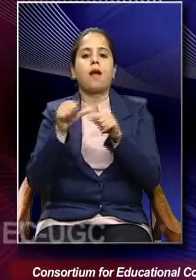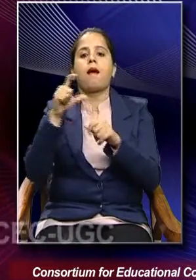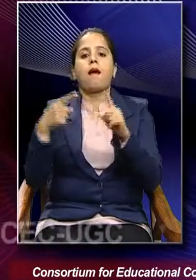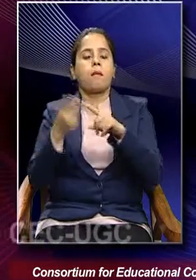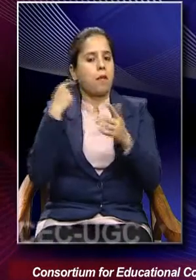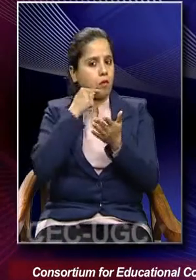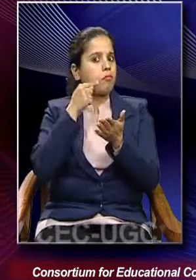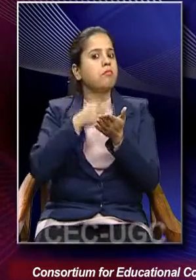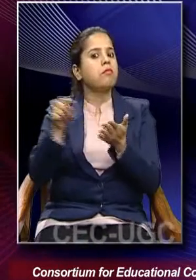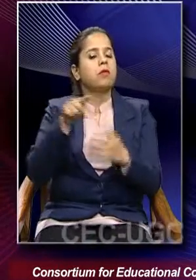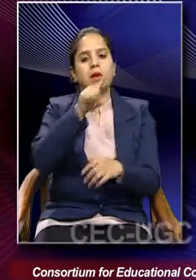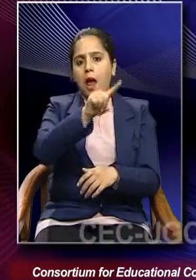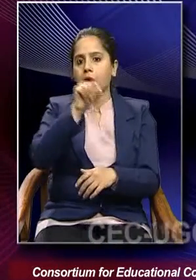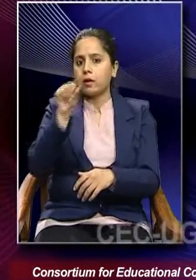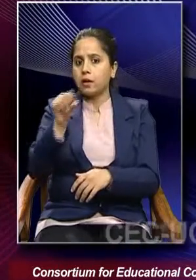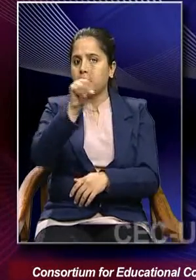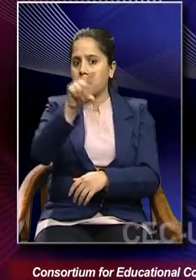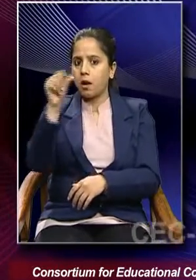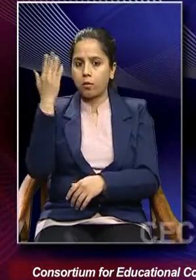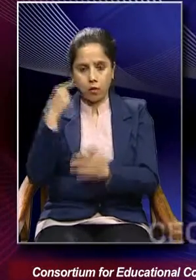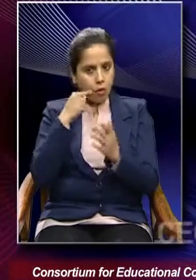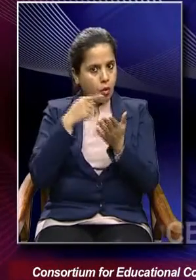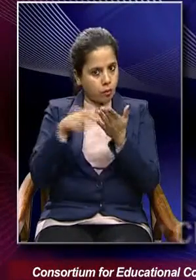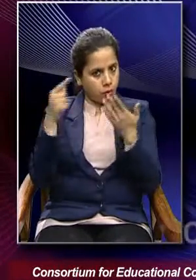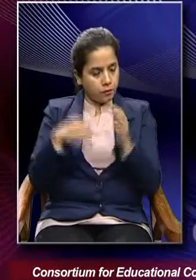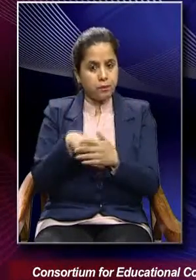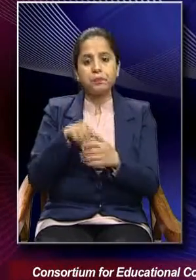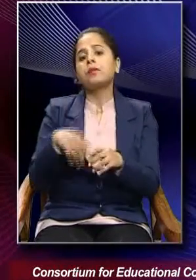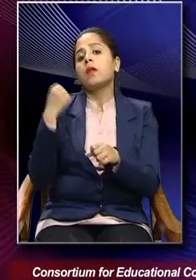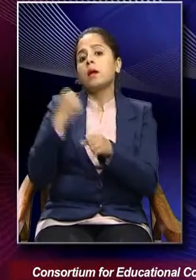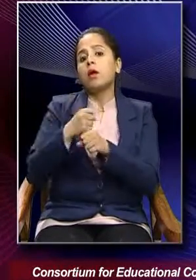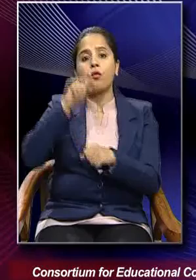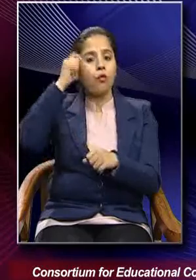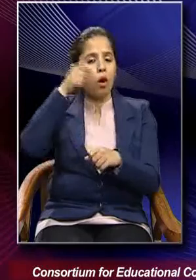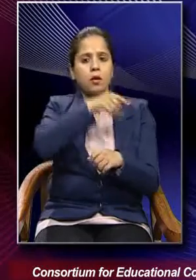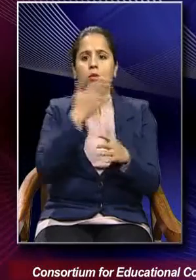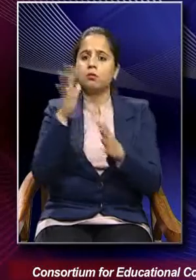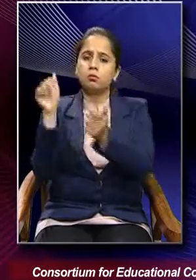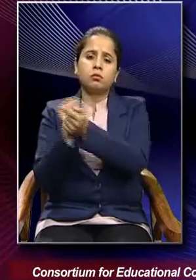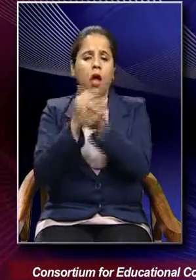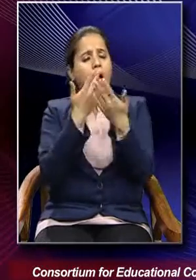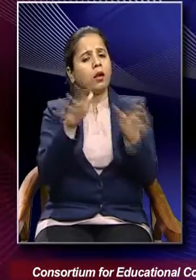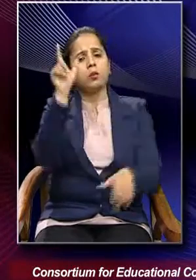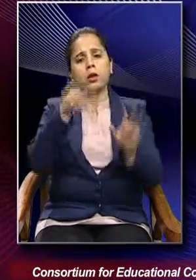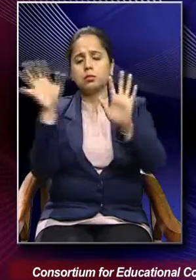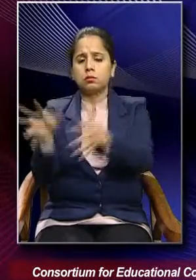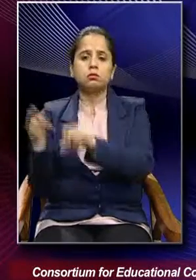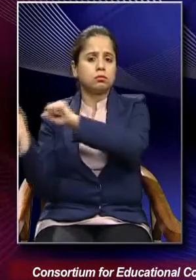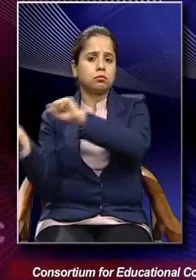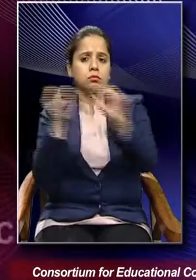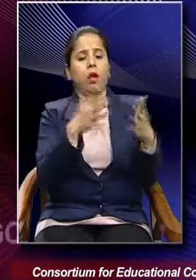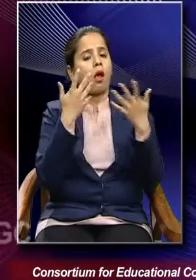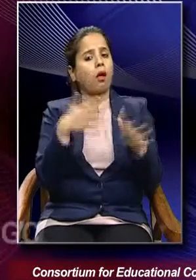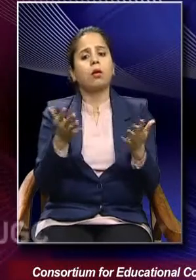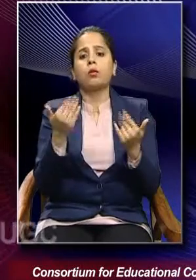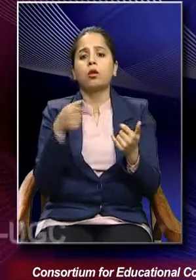passed in 1919, according to which the British government could imprison any person without